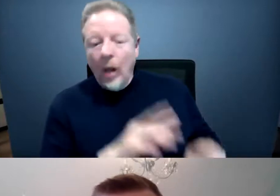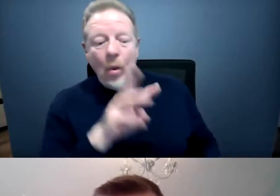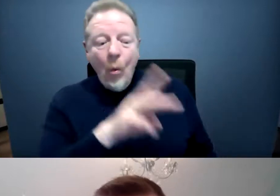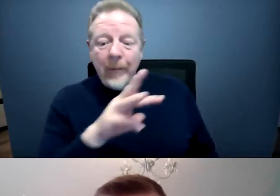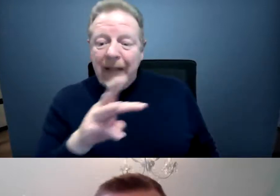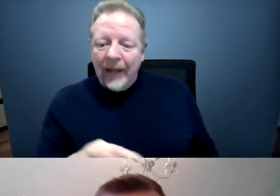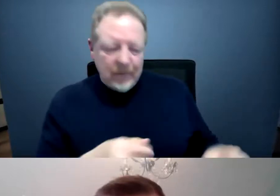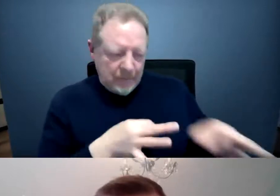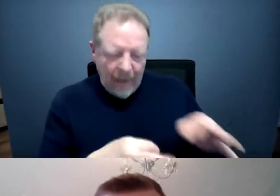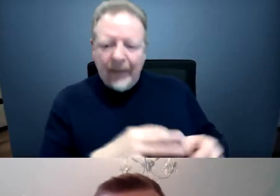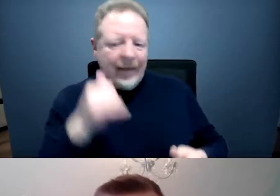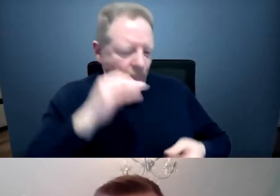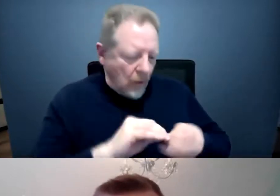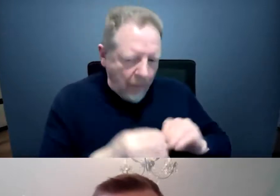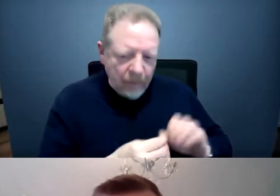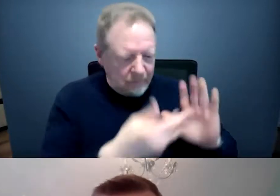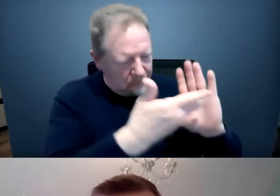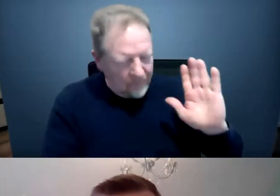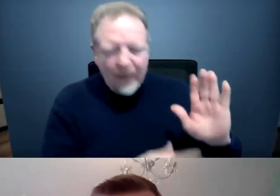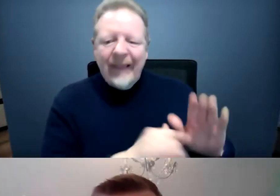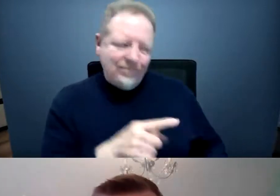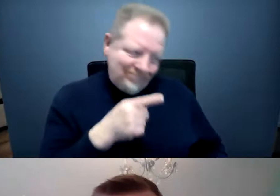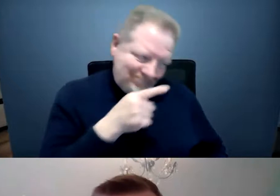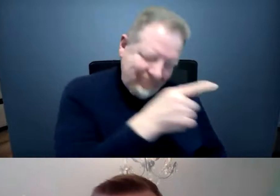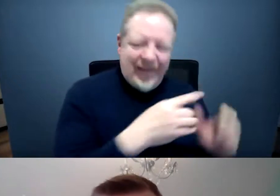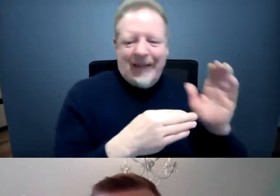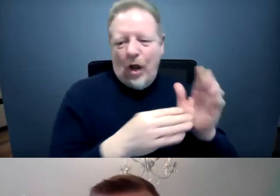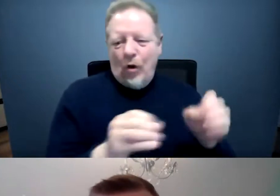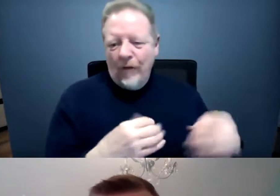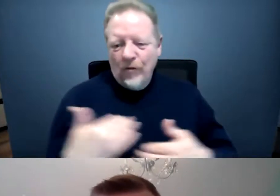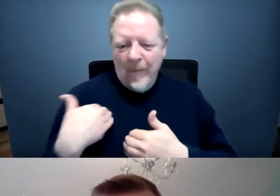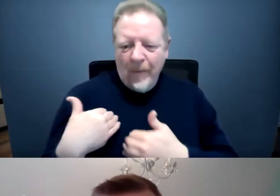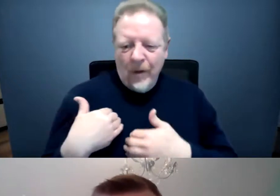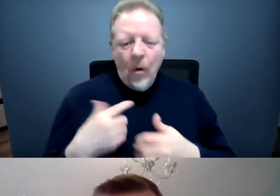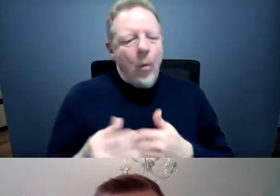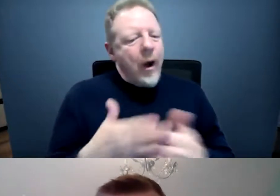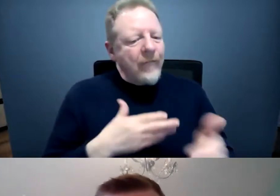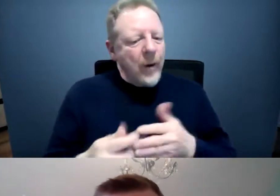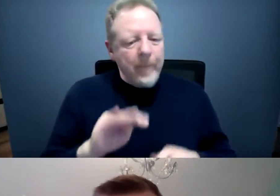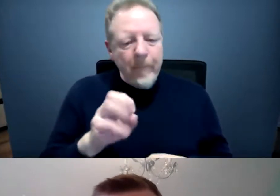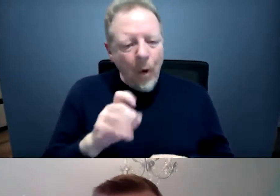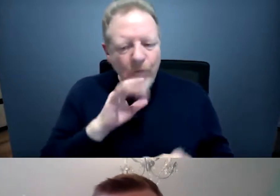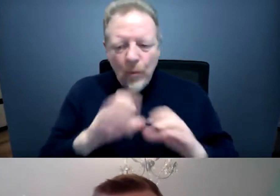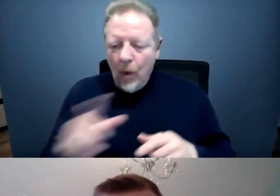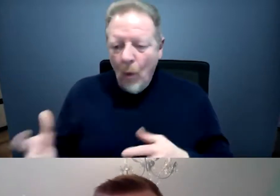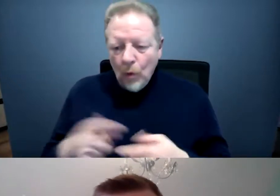the number or the email, whatever, whatever mode of communication they want to use. And it's